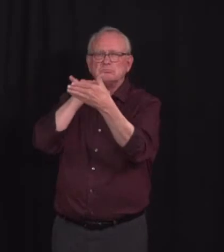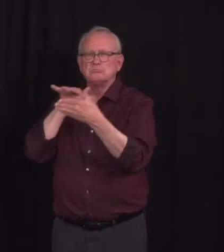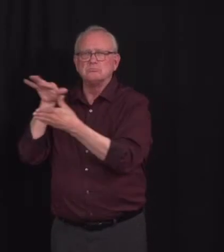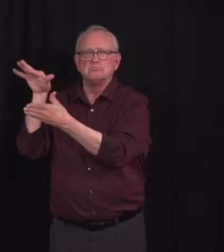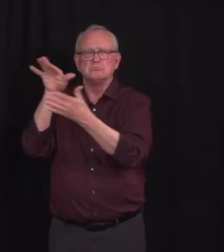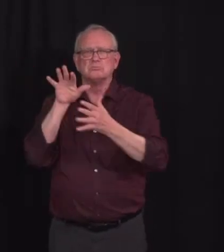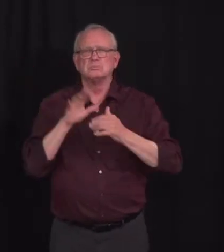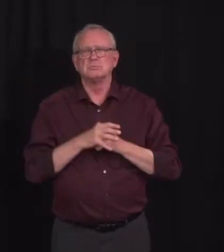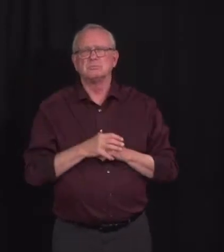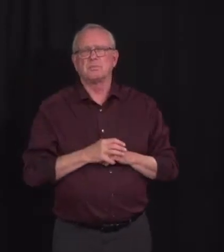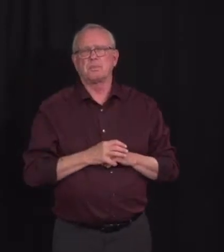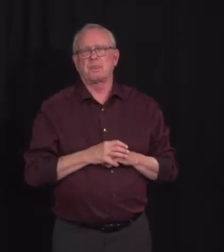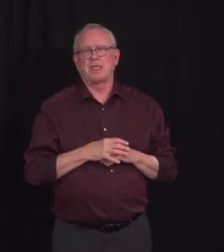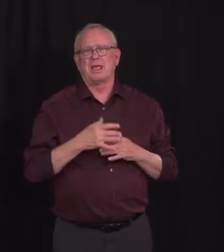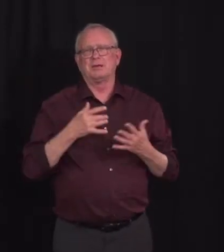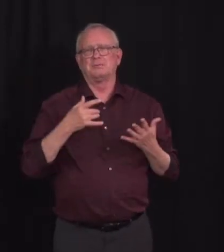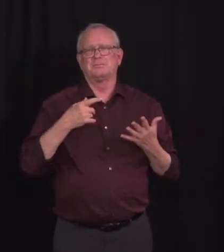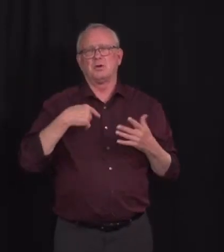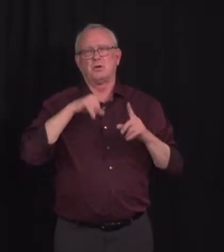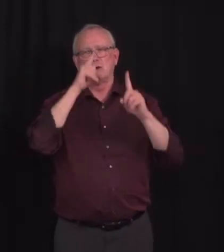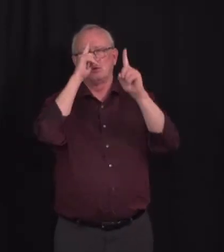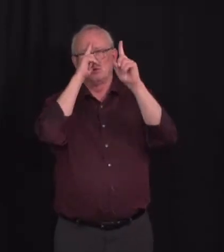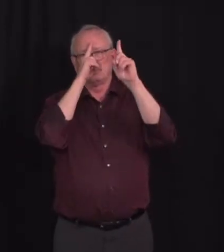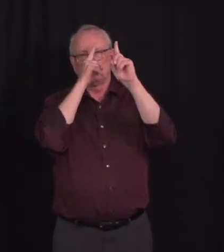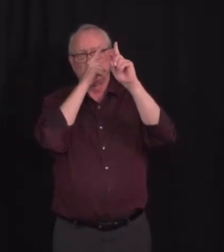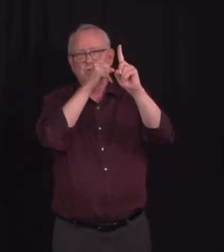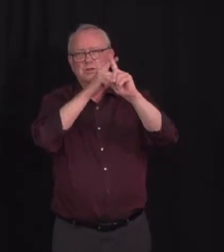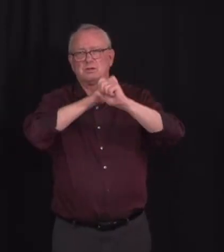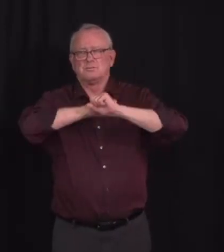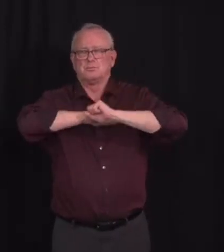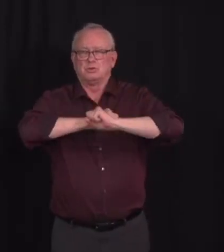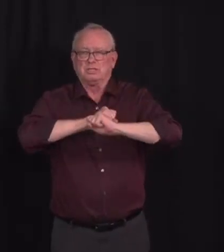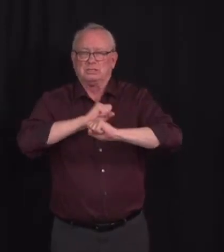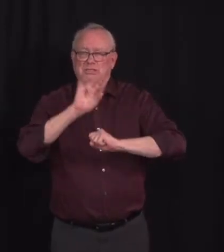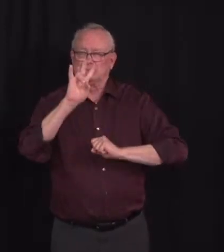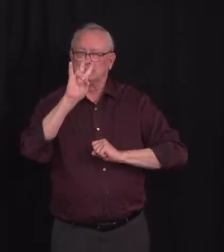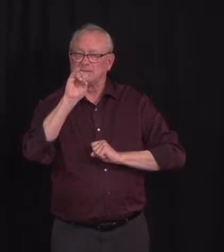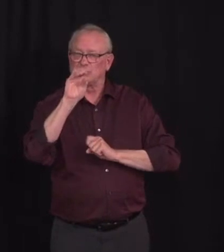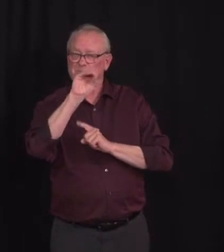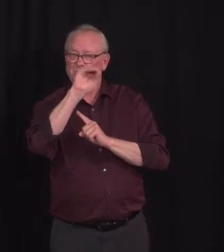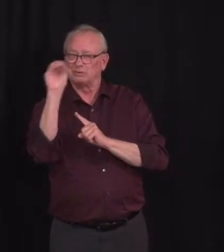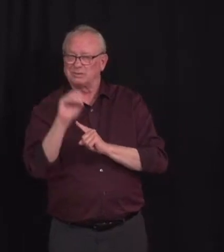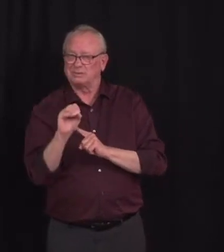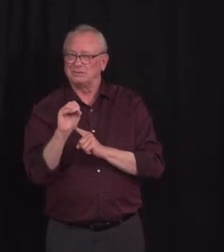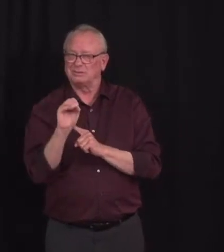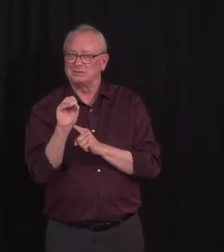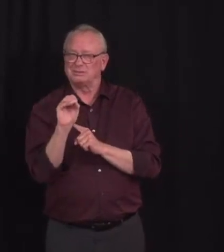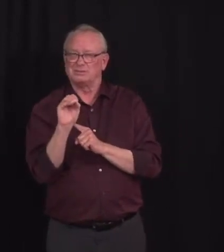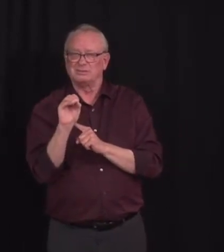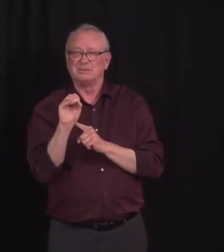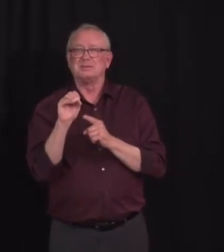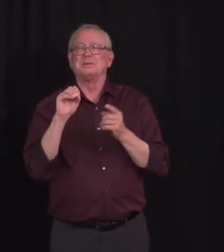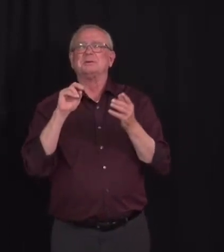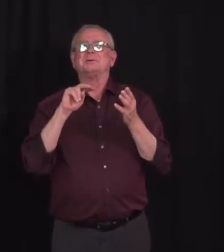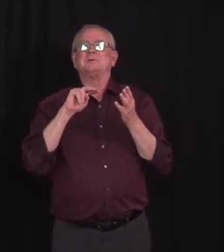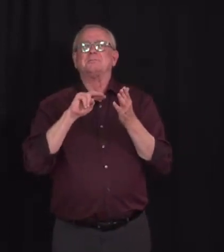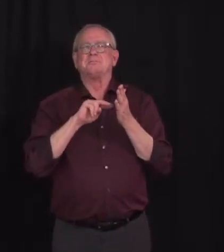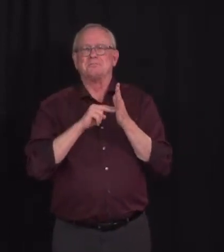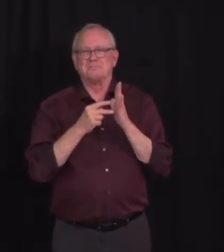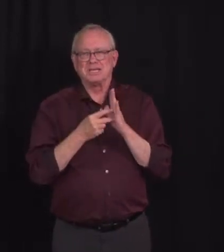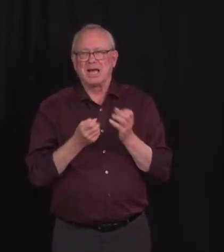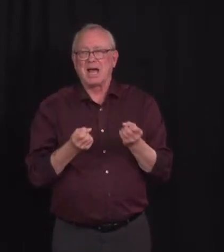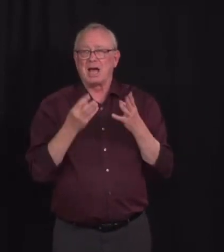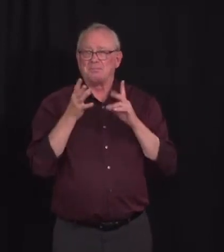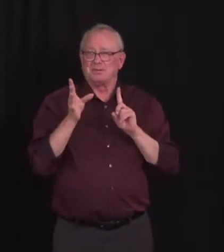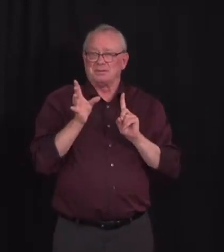a 70% protection level in the public, again, bringing together post-infection immunity, bringing together